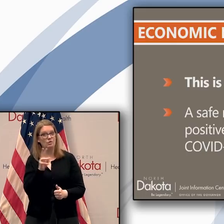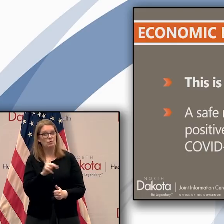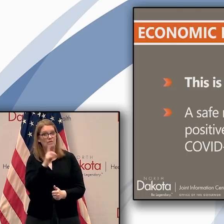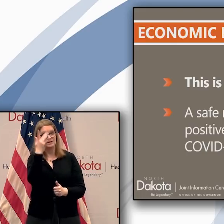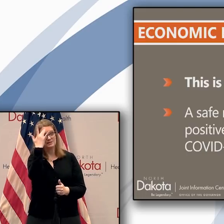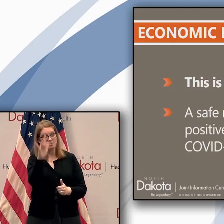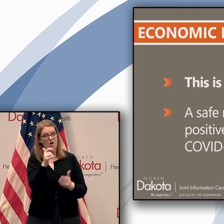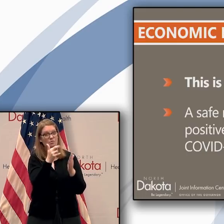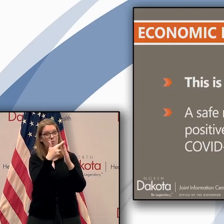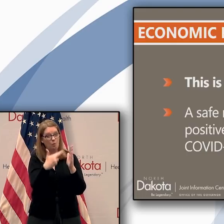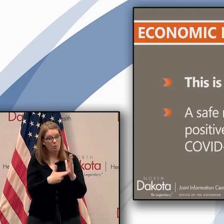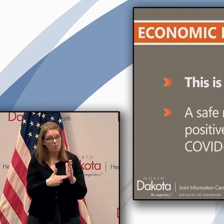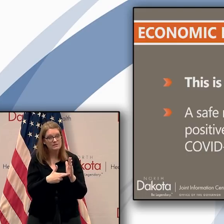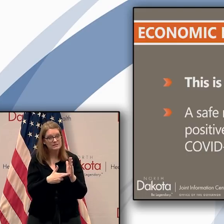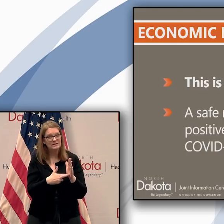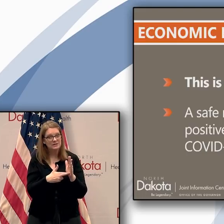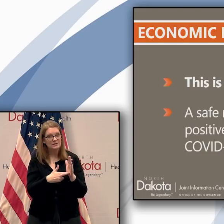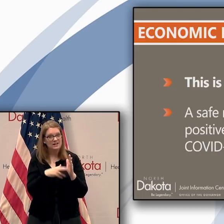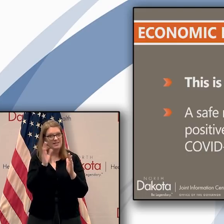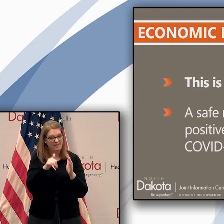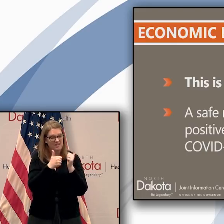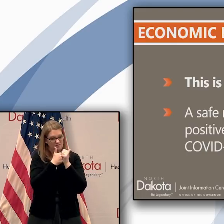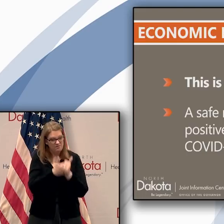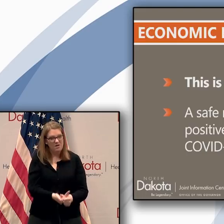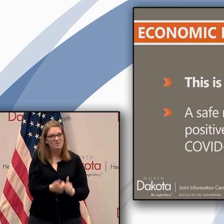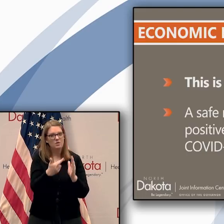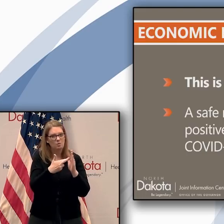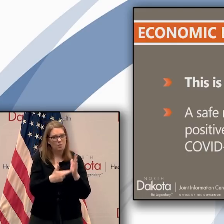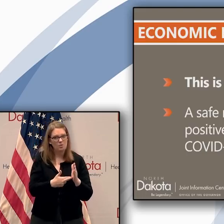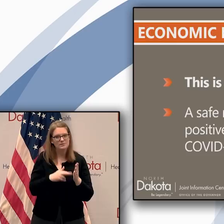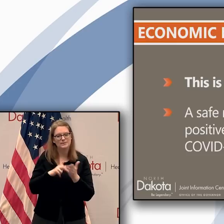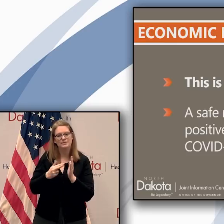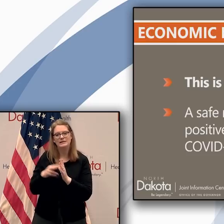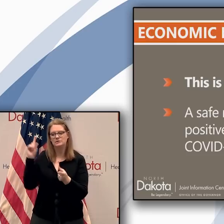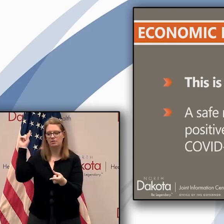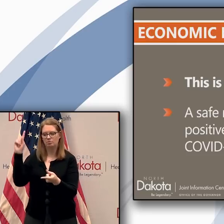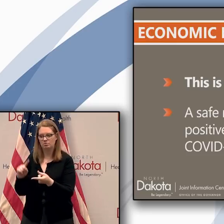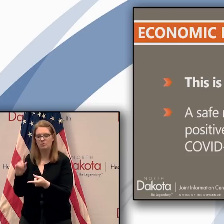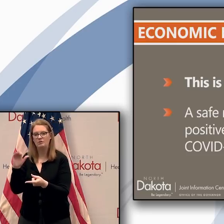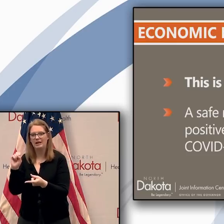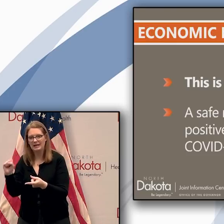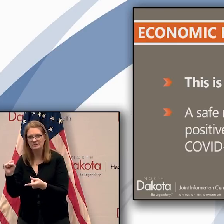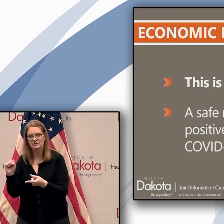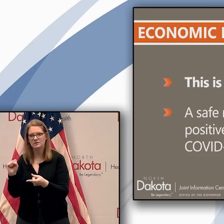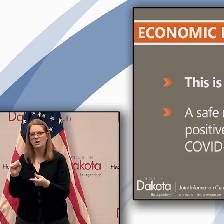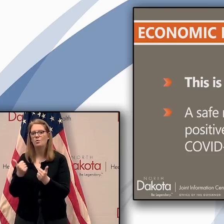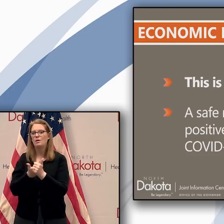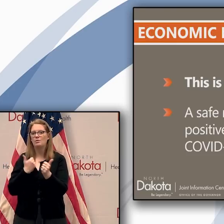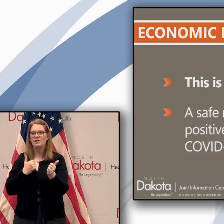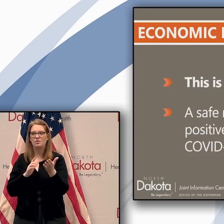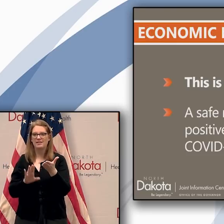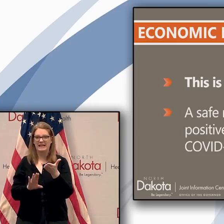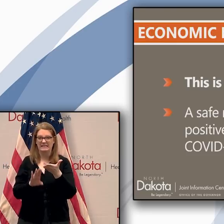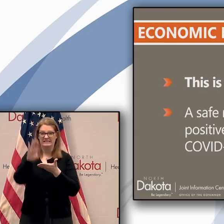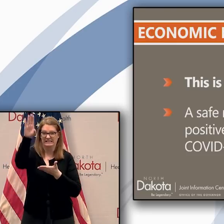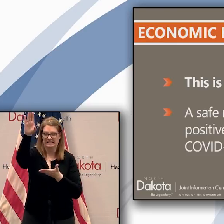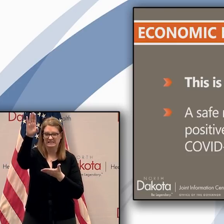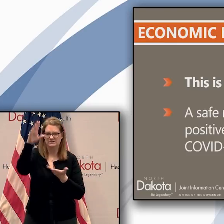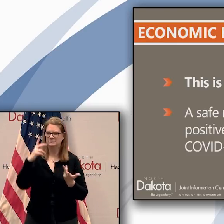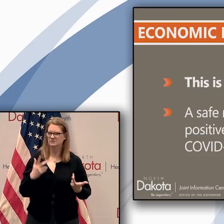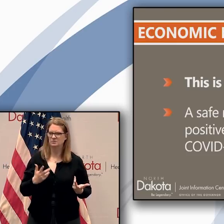that's what's helping keep the number of cases down and helping us avoid a spike in cases. It's also going to be dependent if